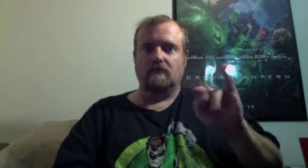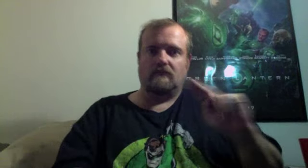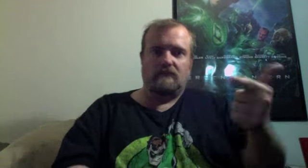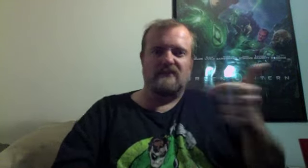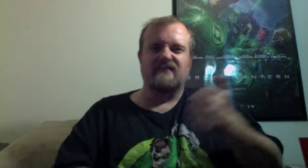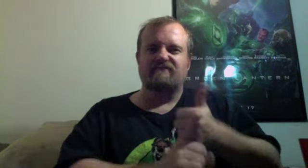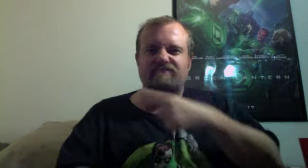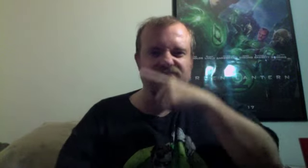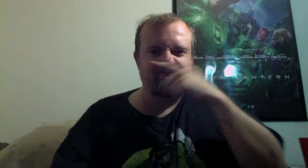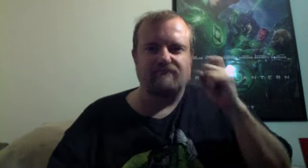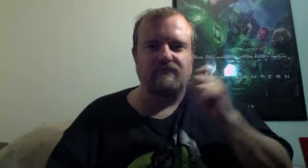pin.